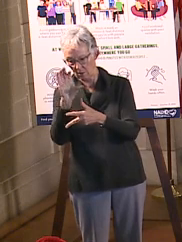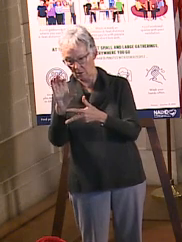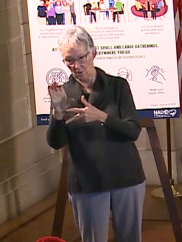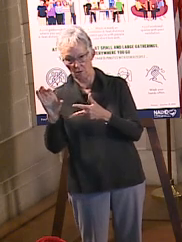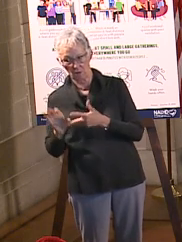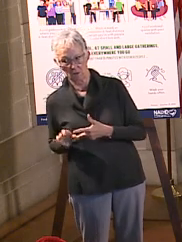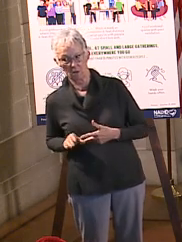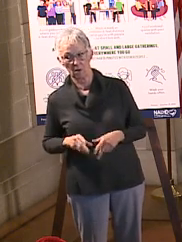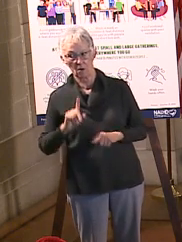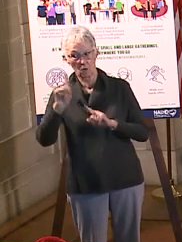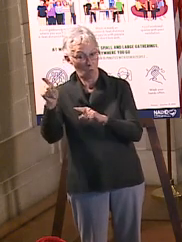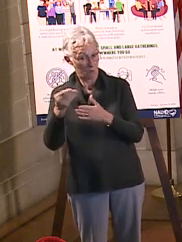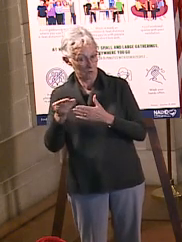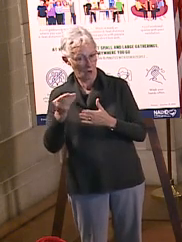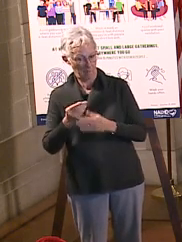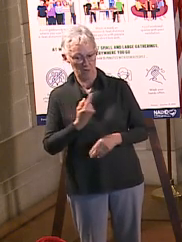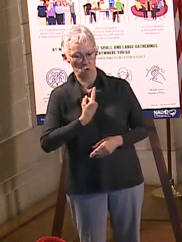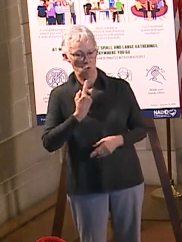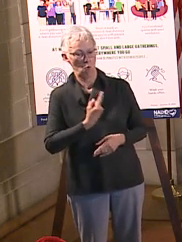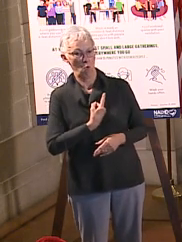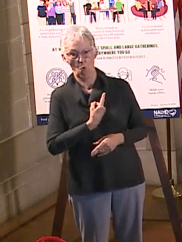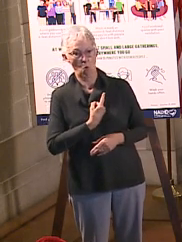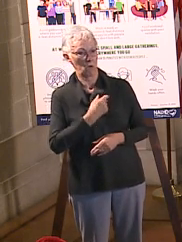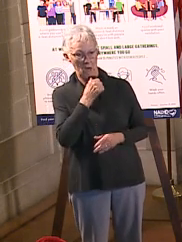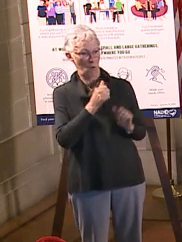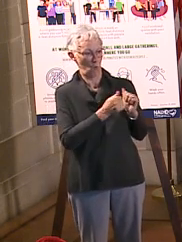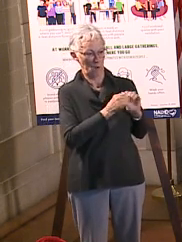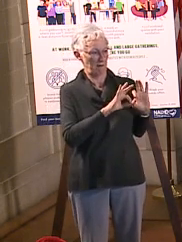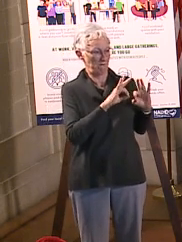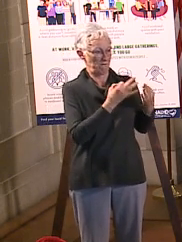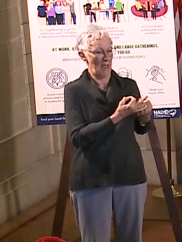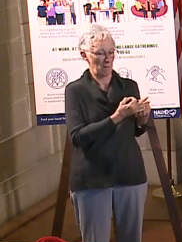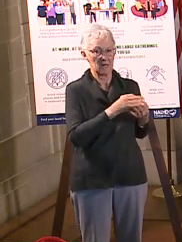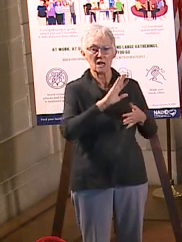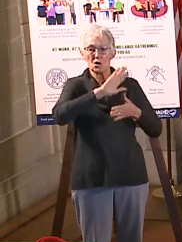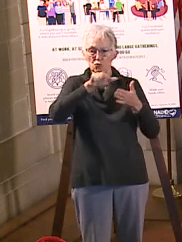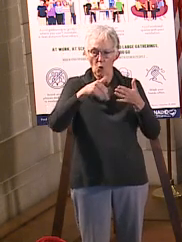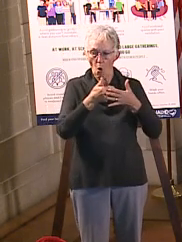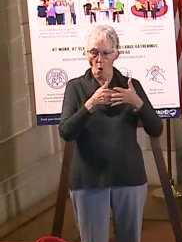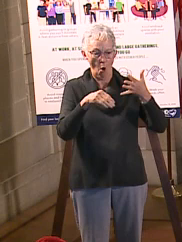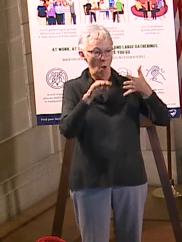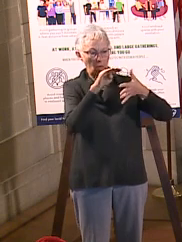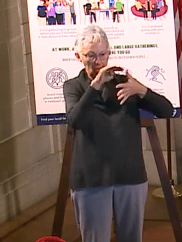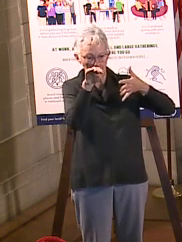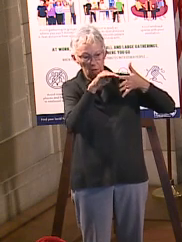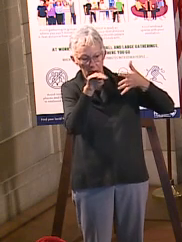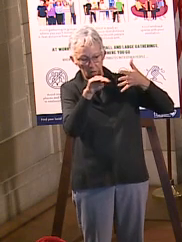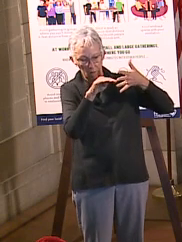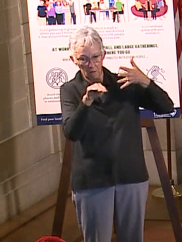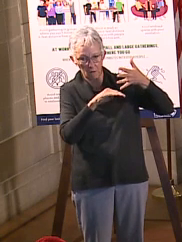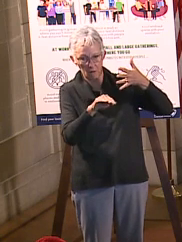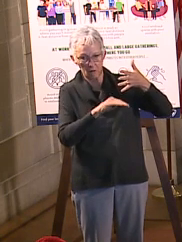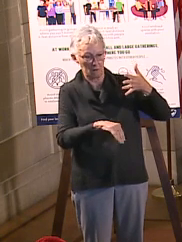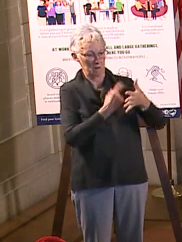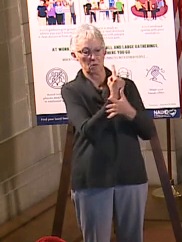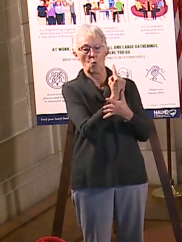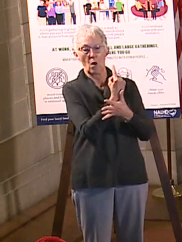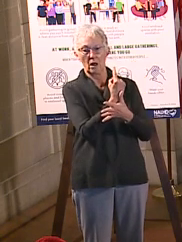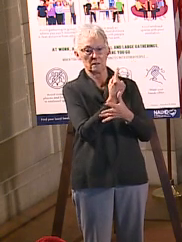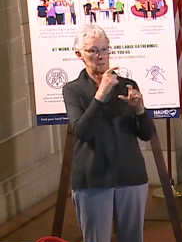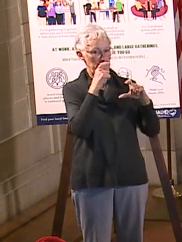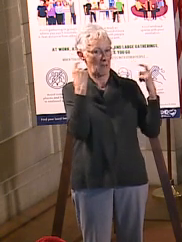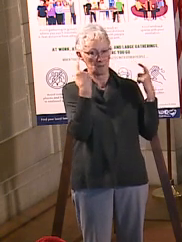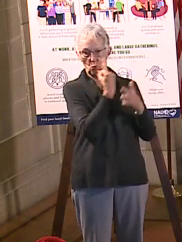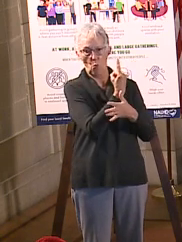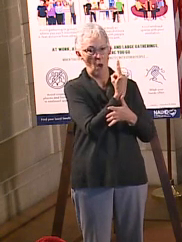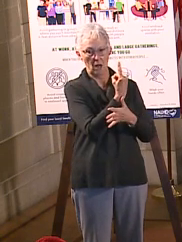yourself. All those sort of things are going to help us slow down the spread of the virus. It's all those layers that will work us to slow down the spread of the virus, not just one thing.